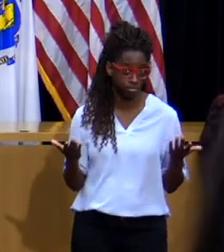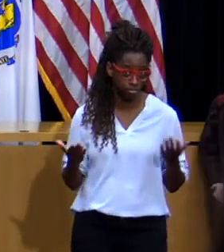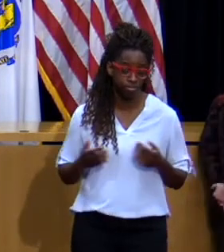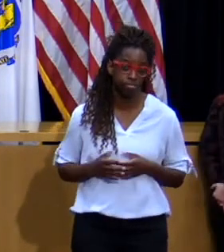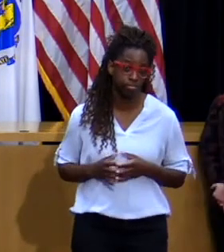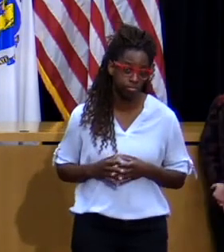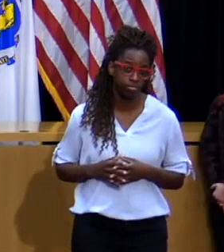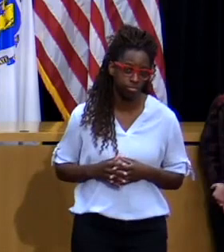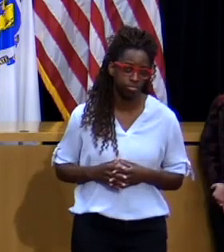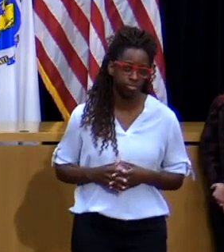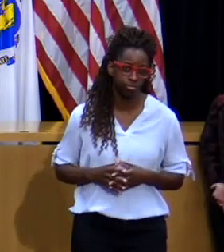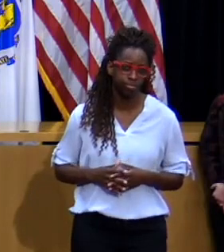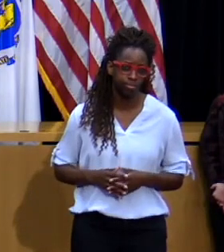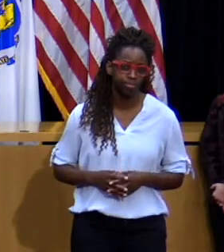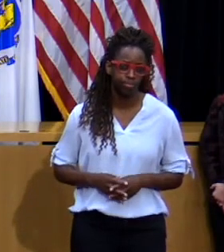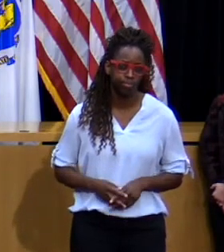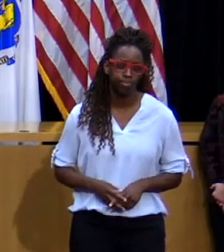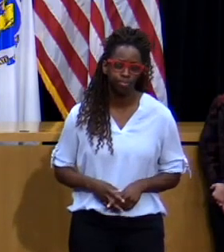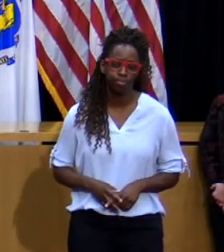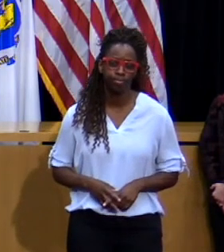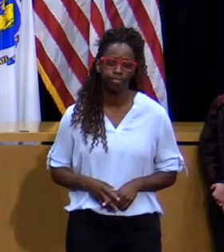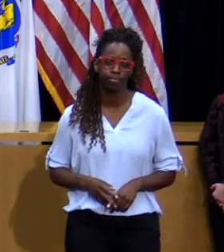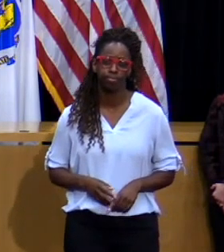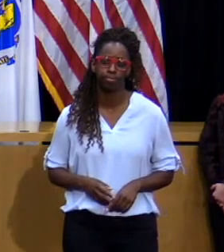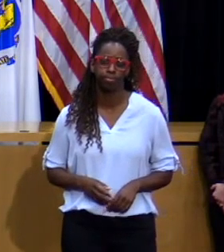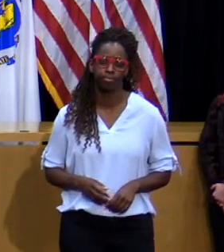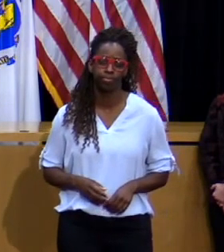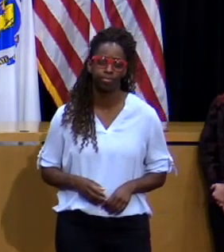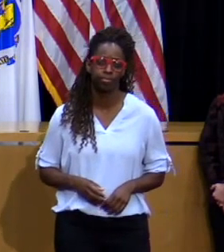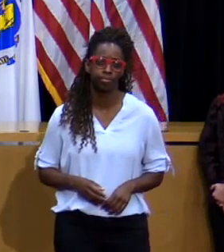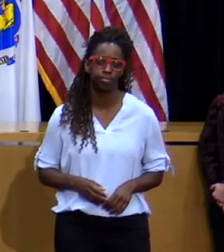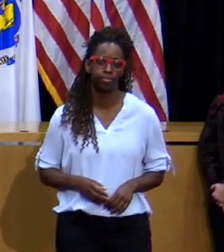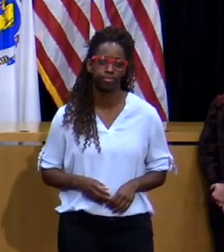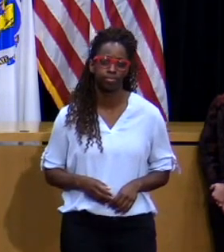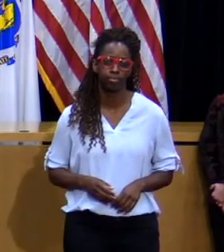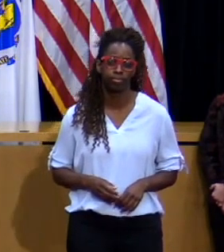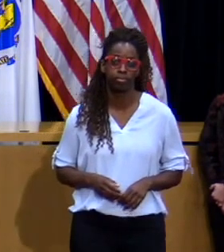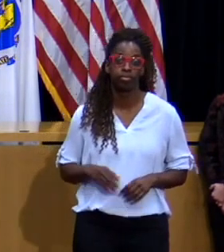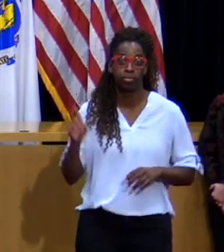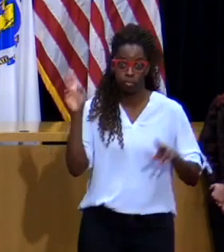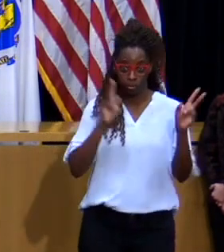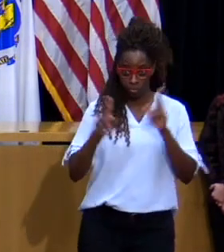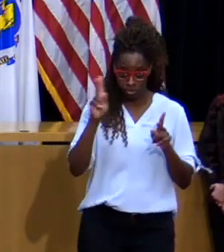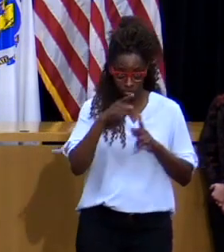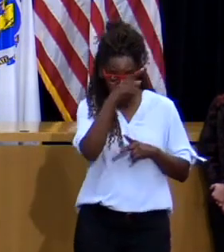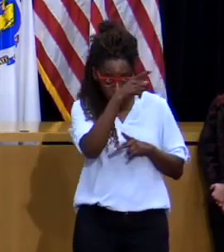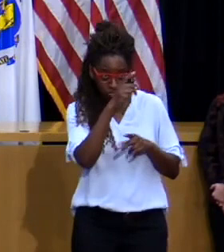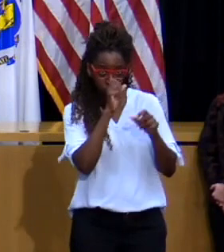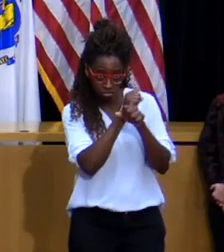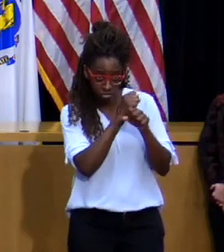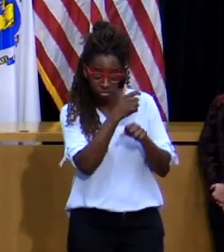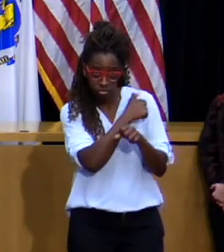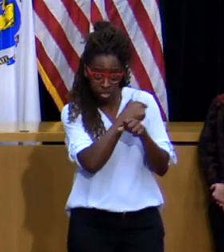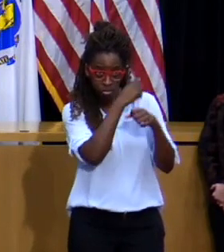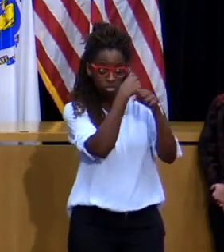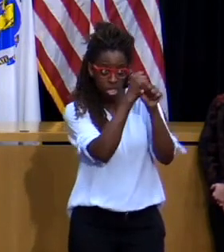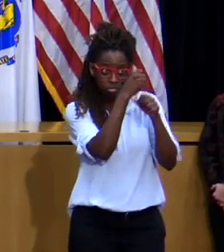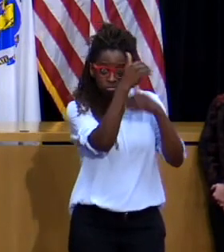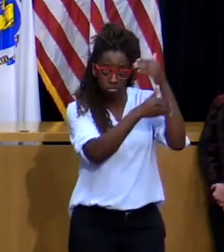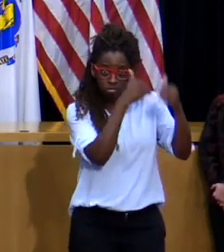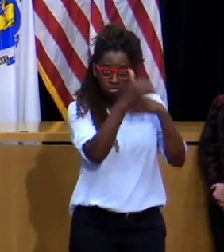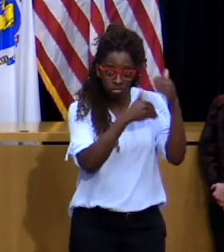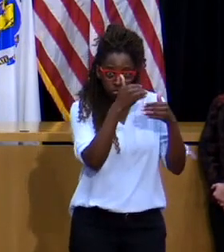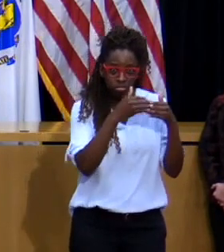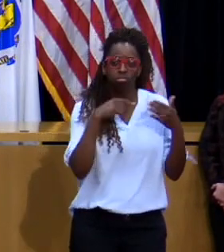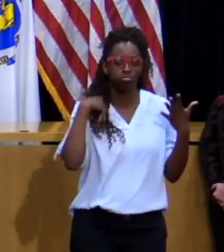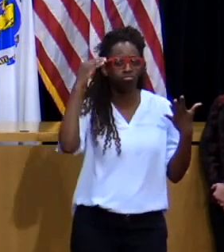when people ramp, they will ramp aggressively. Most people believe that they will. The biggest question is when they actually get to the